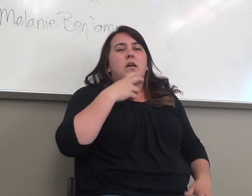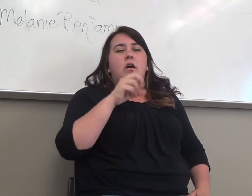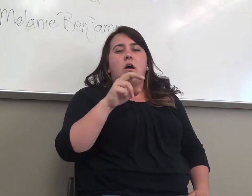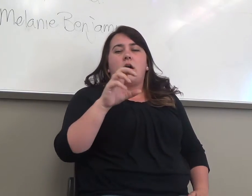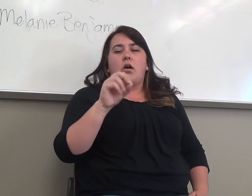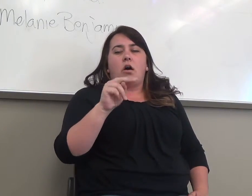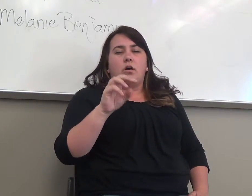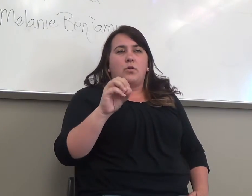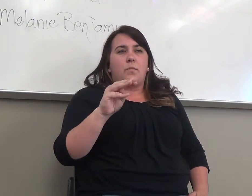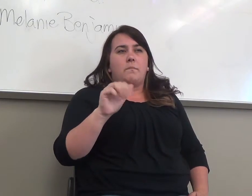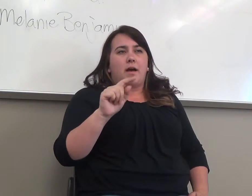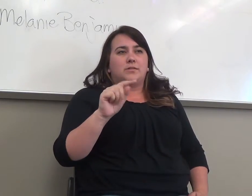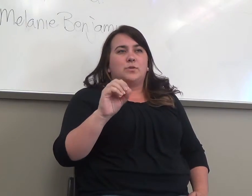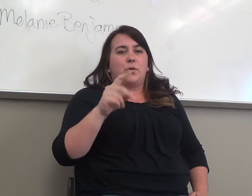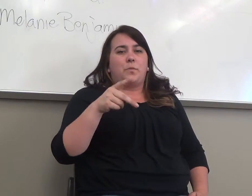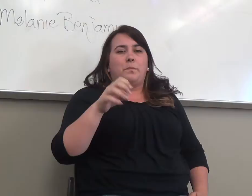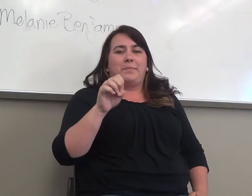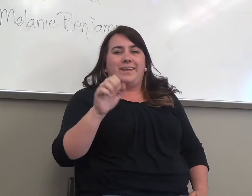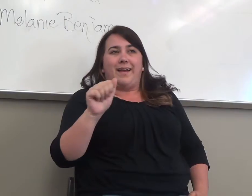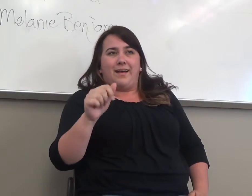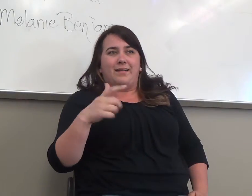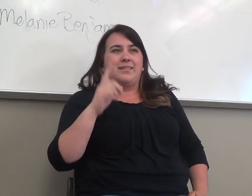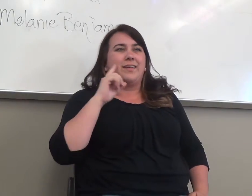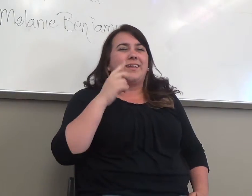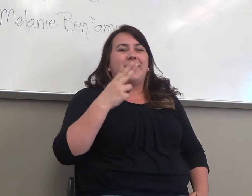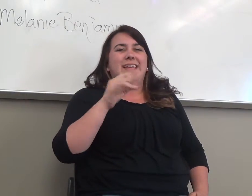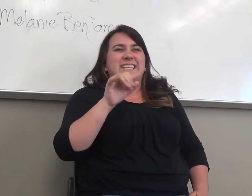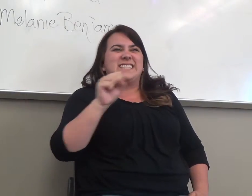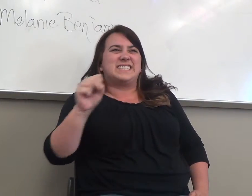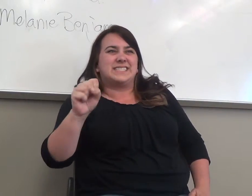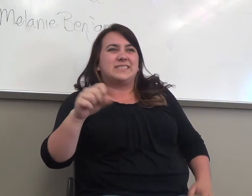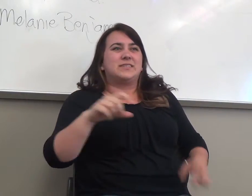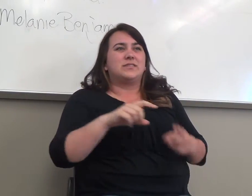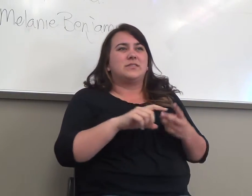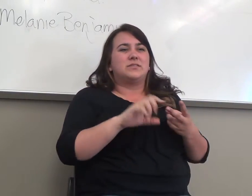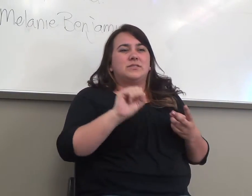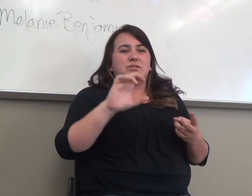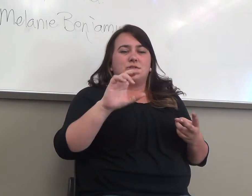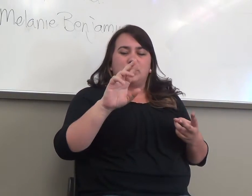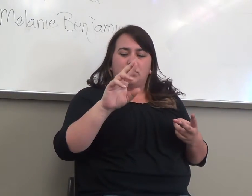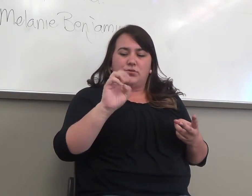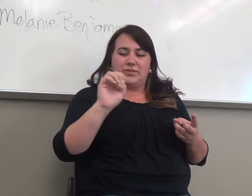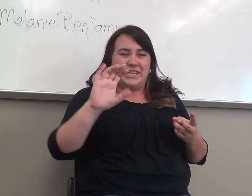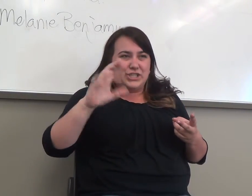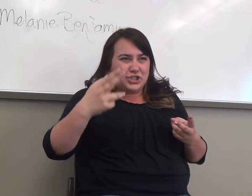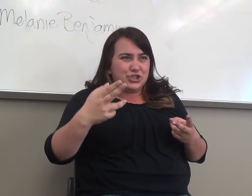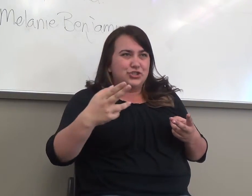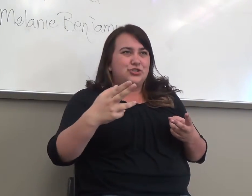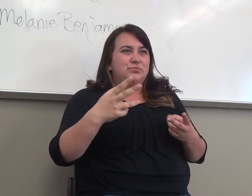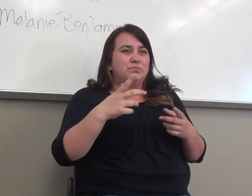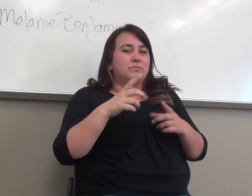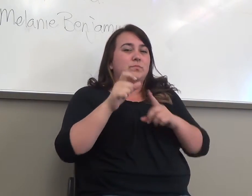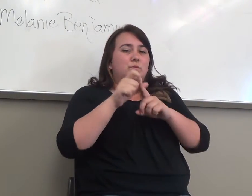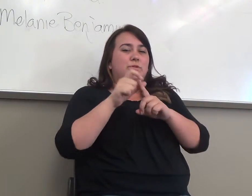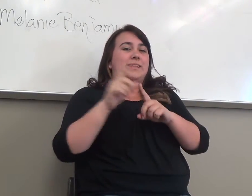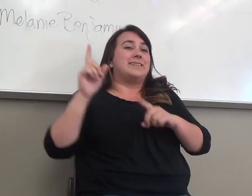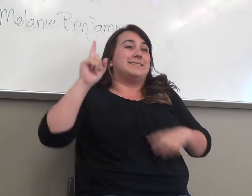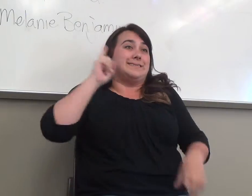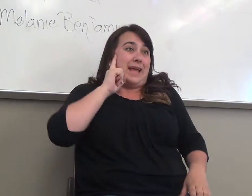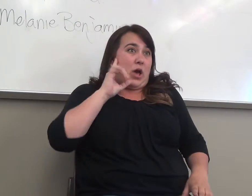has to do with words like hiss, screech, that actually sound like what